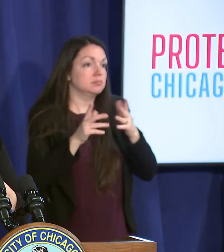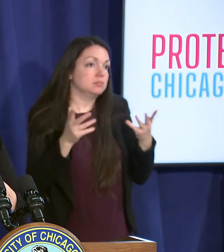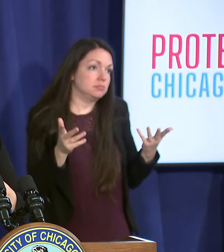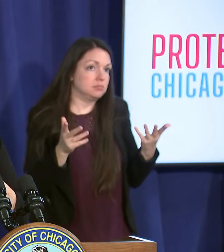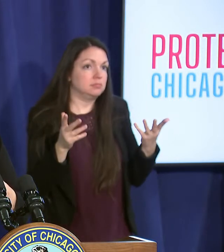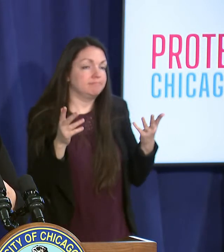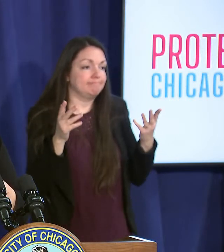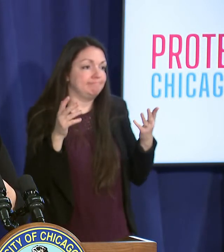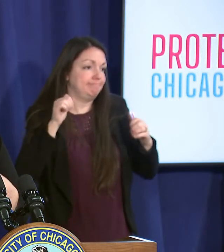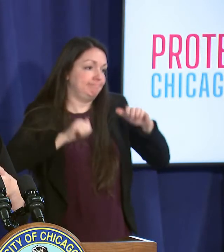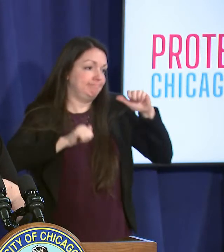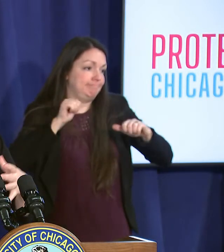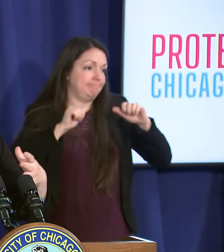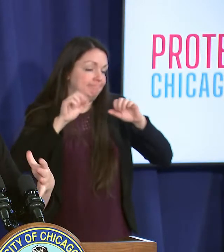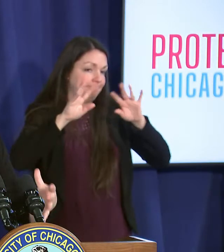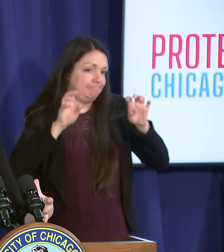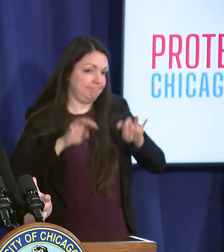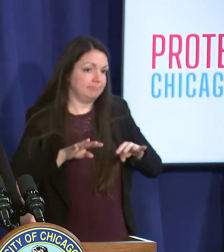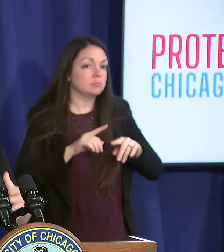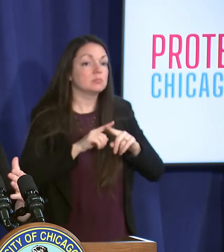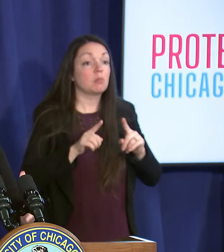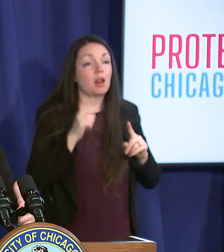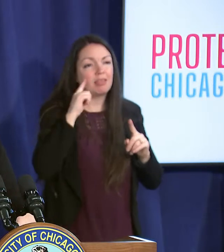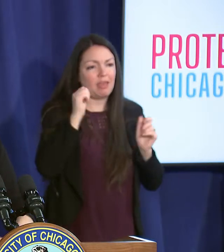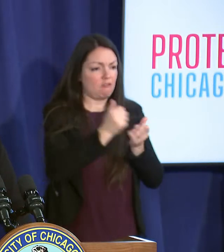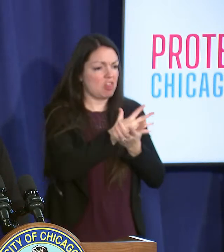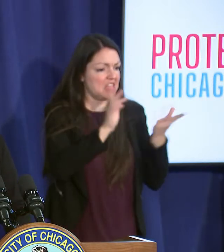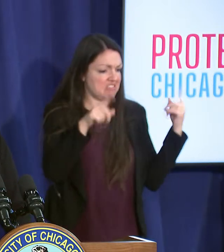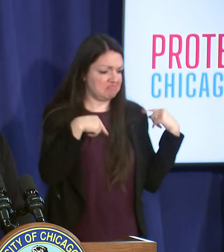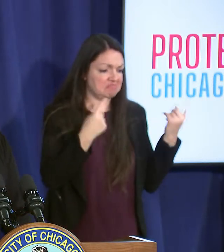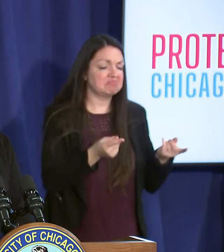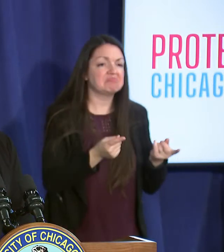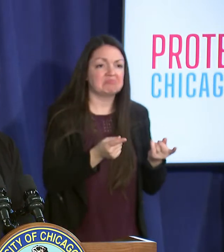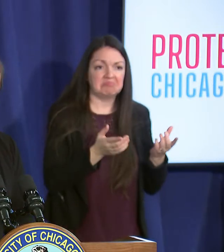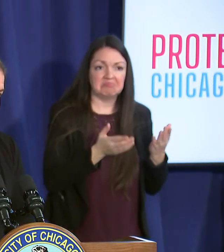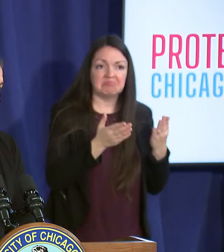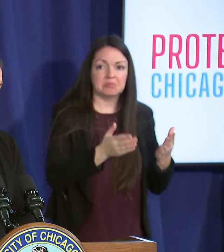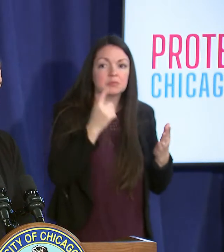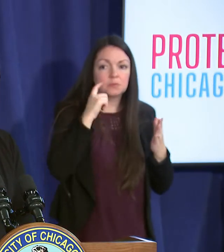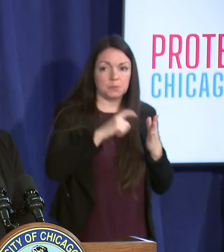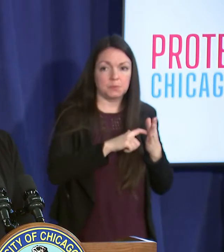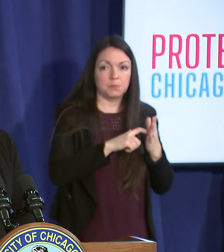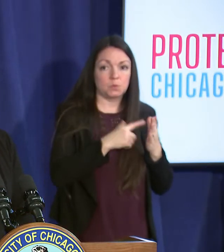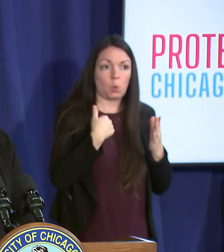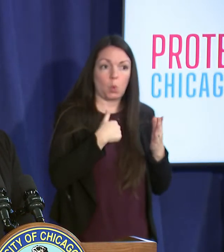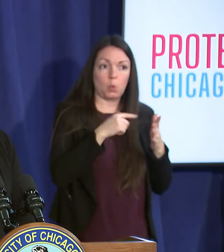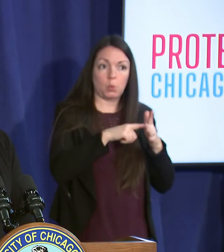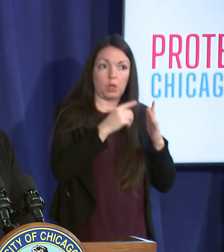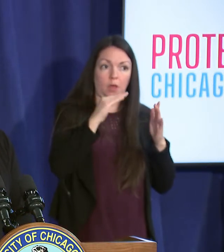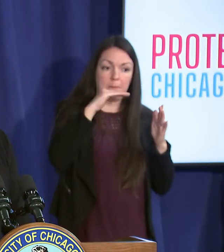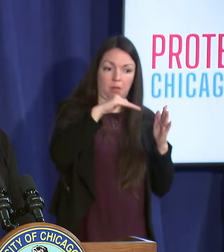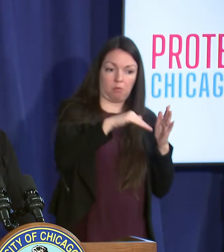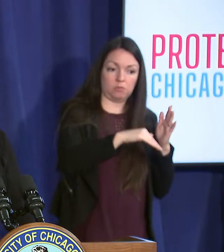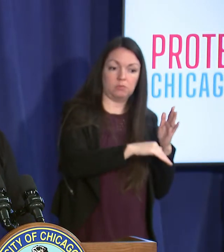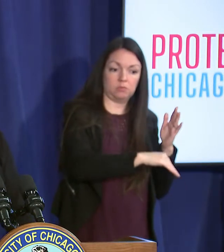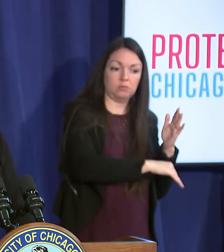think everything to date, has suggests that sort of as we start to come down from